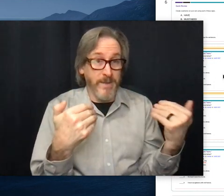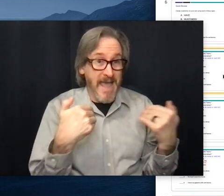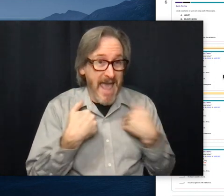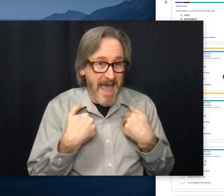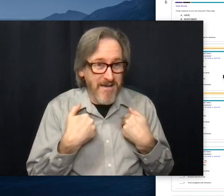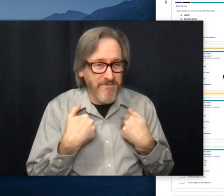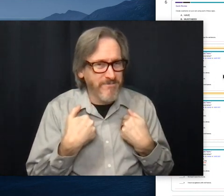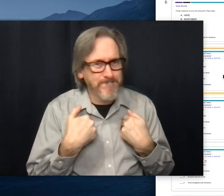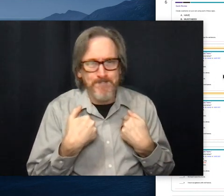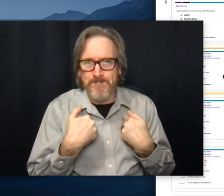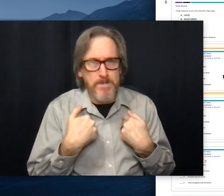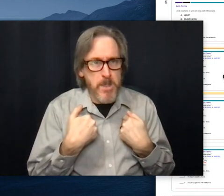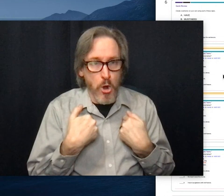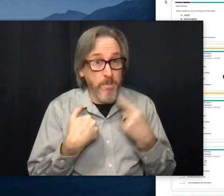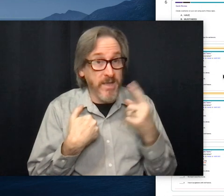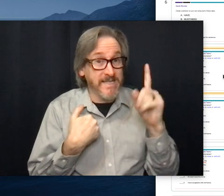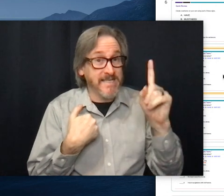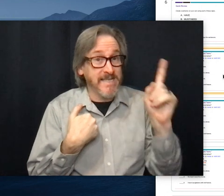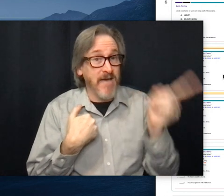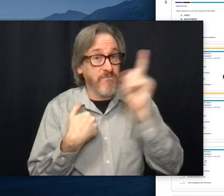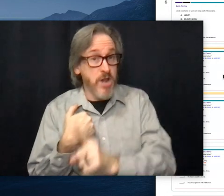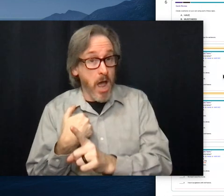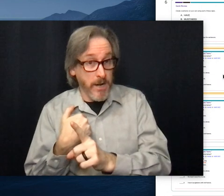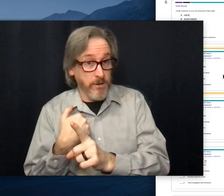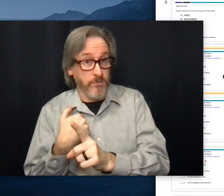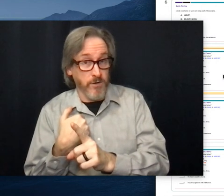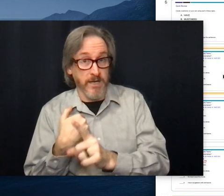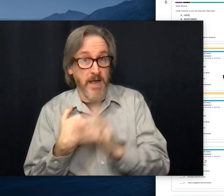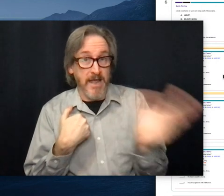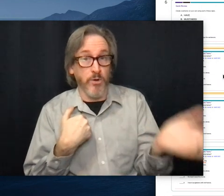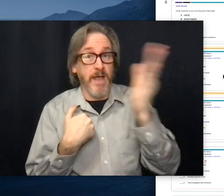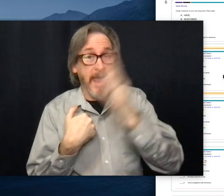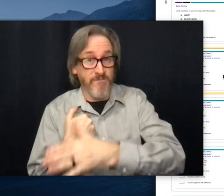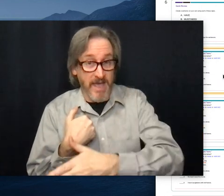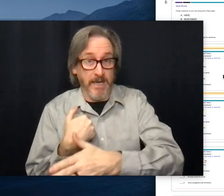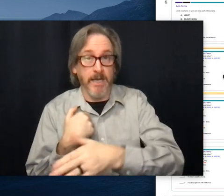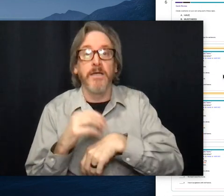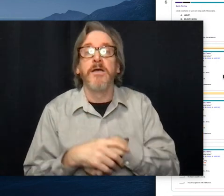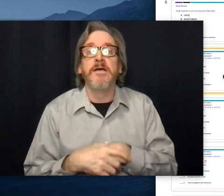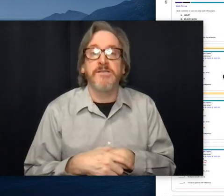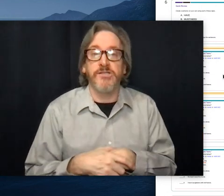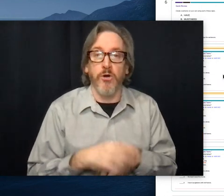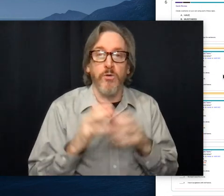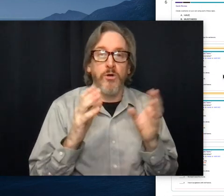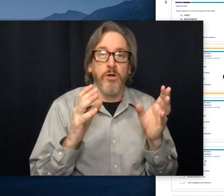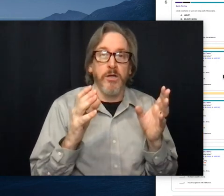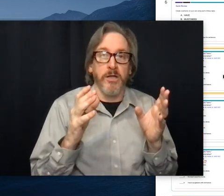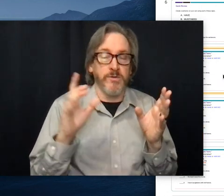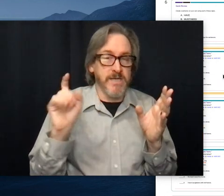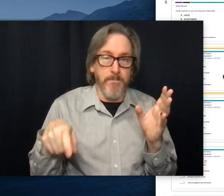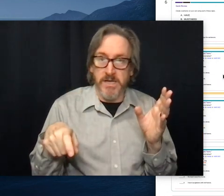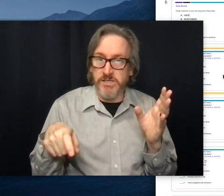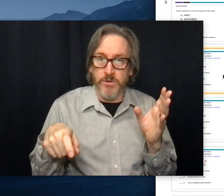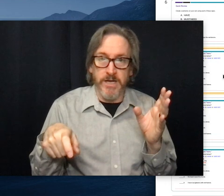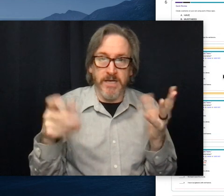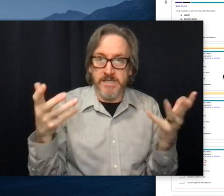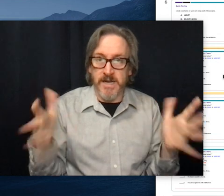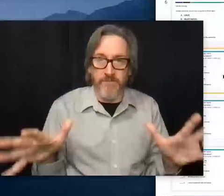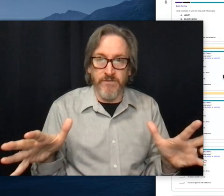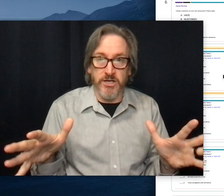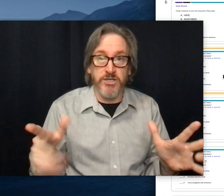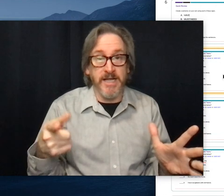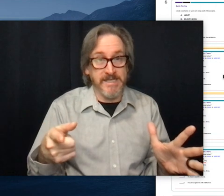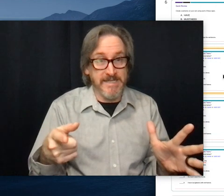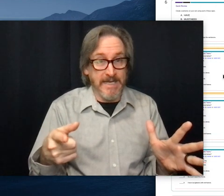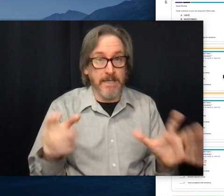Would it be have? No, because it's have none, right? I don't have any. So it's not must or need, it's